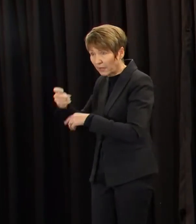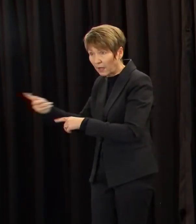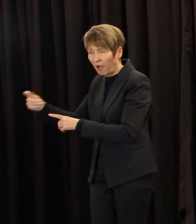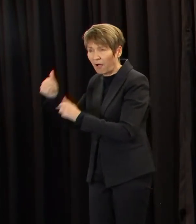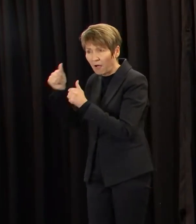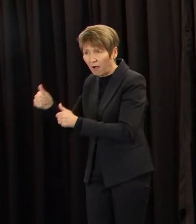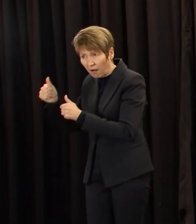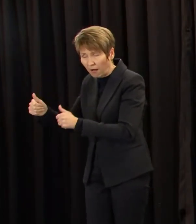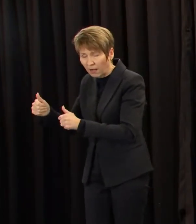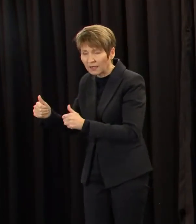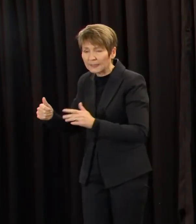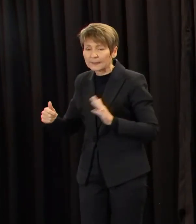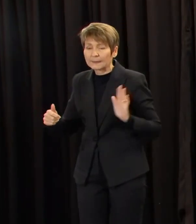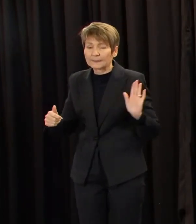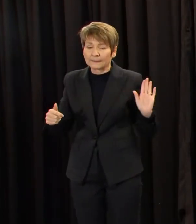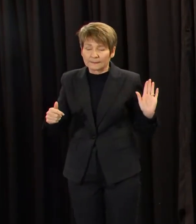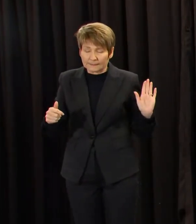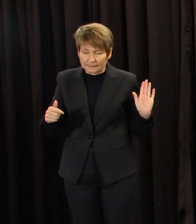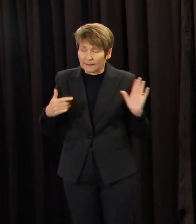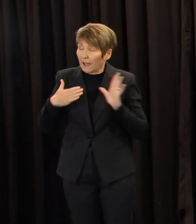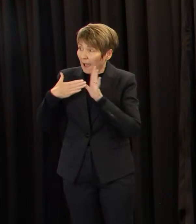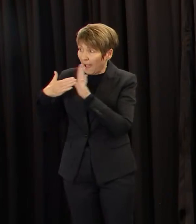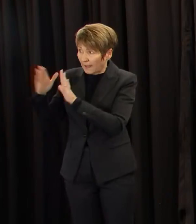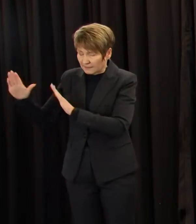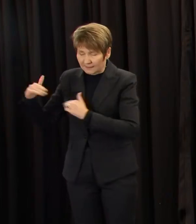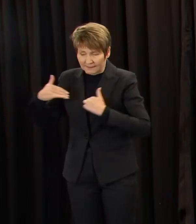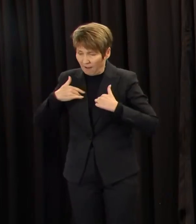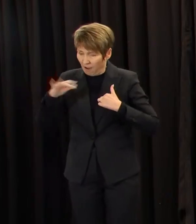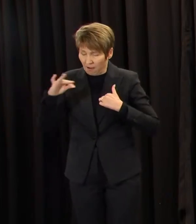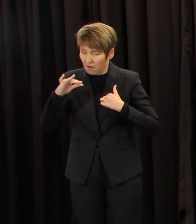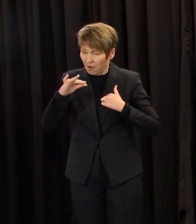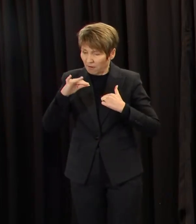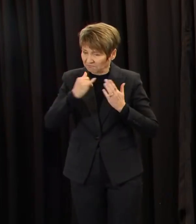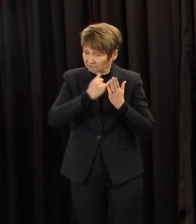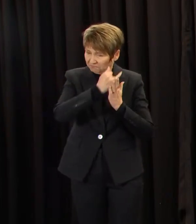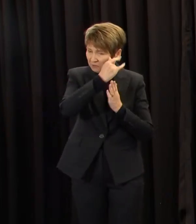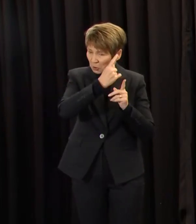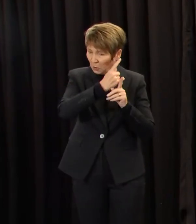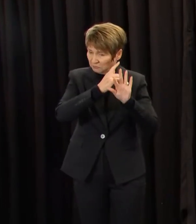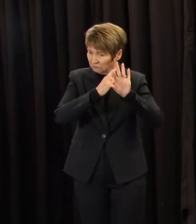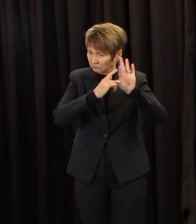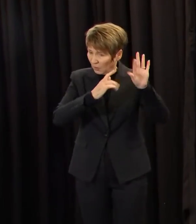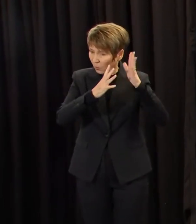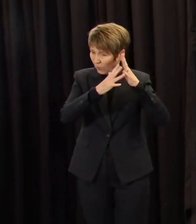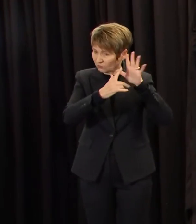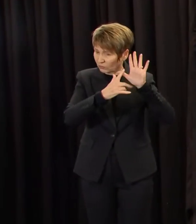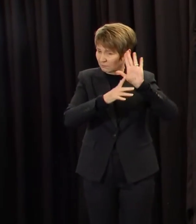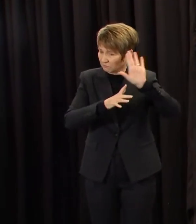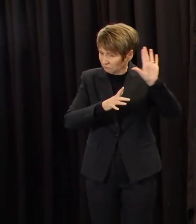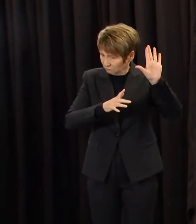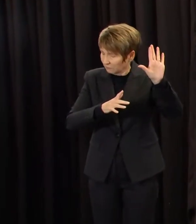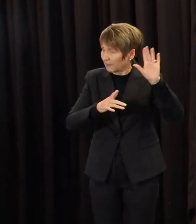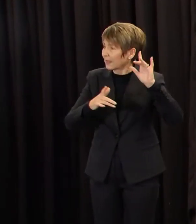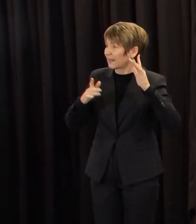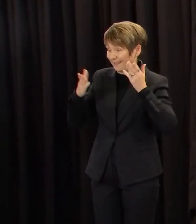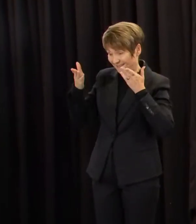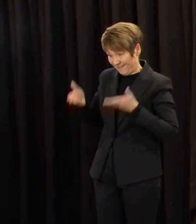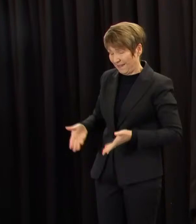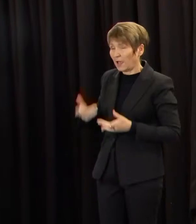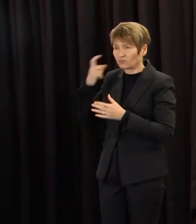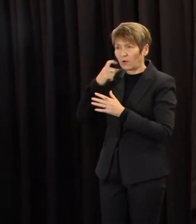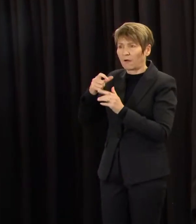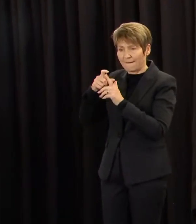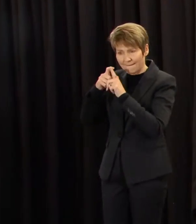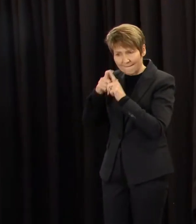ACCHOs, between local GPs and primary health practices and state clinics, and again we've all worked together to get vaccination into every corner of our state right